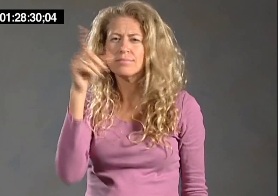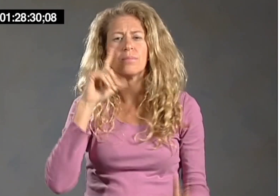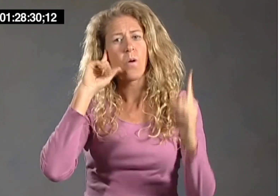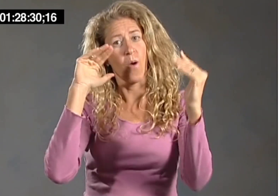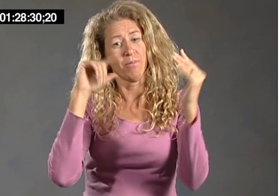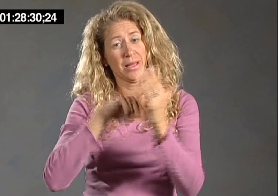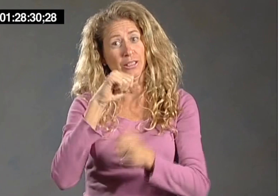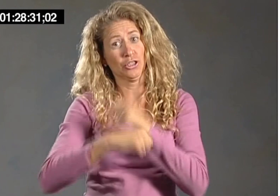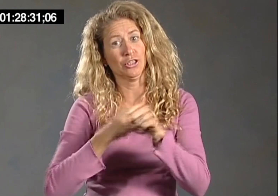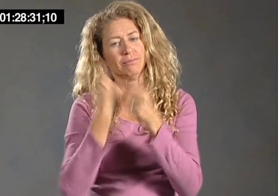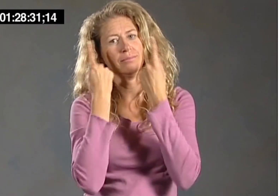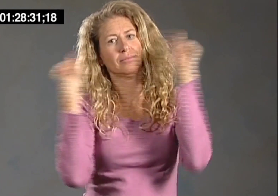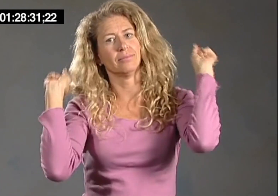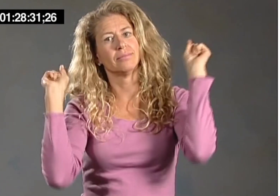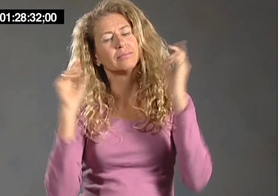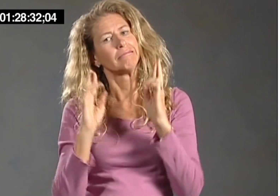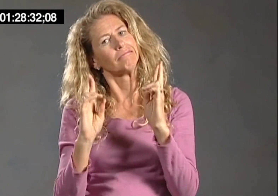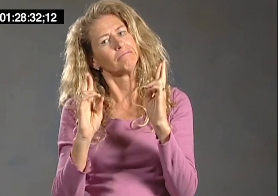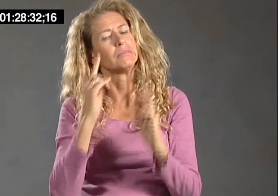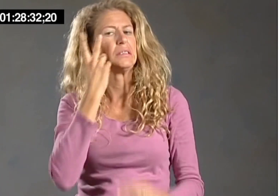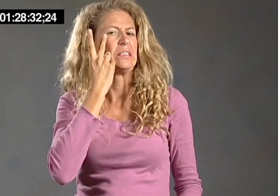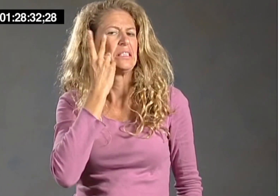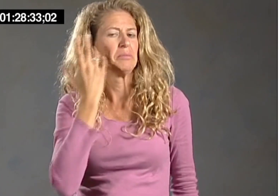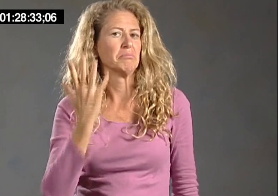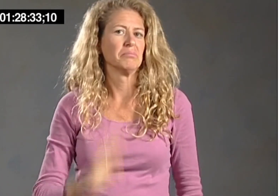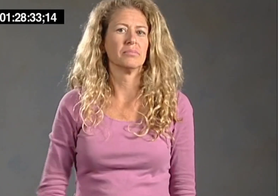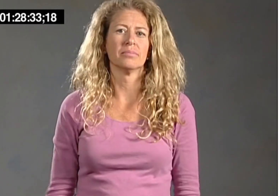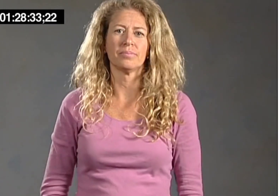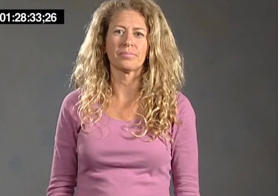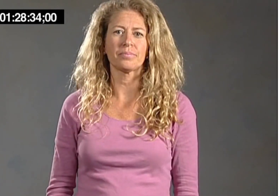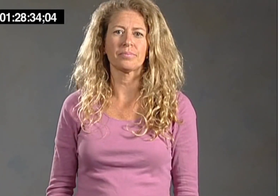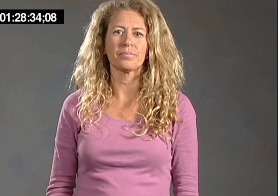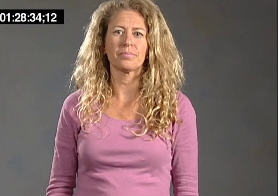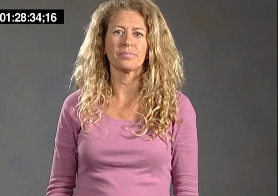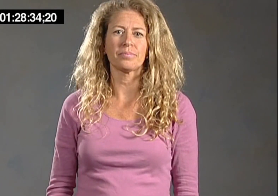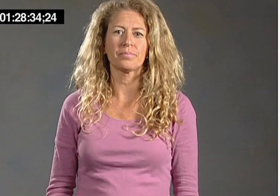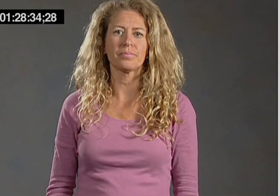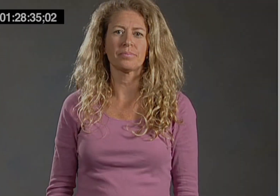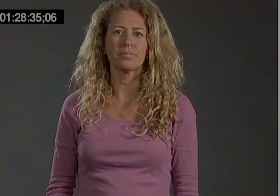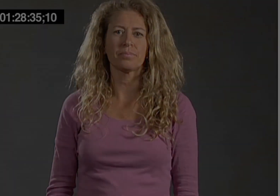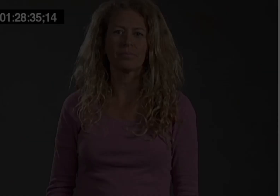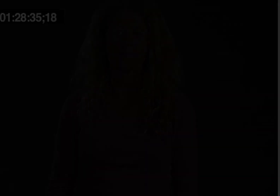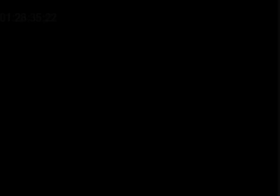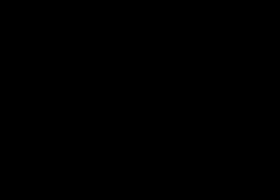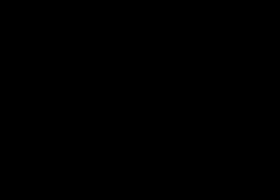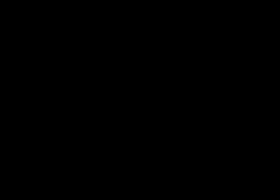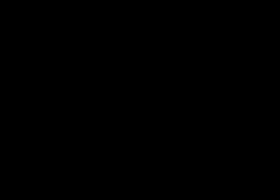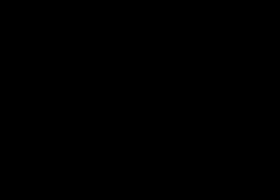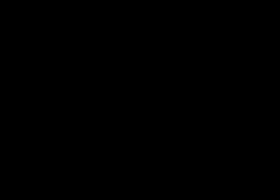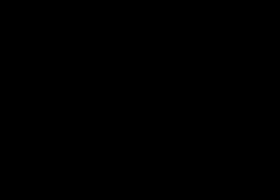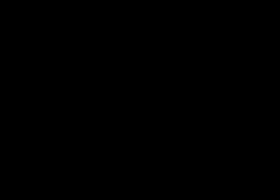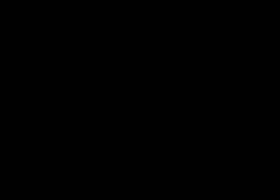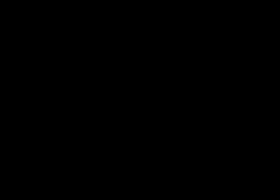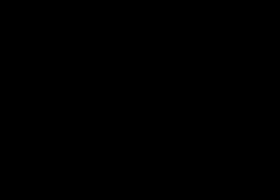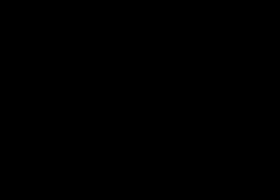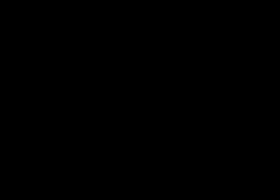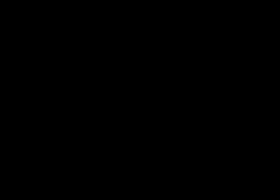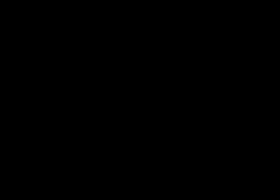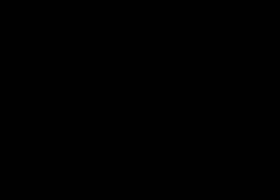lettuce the same with other plants I grew. Same with the spinach, I ate a lot of it too. However, the end red pepper still